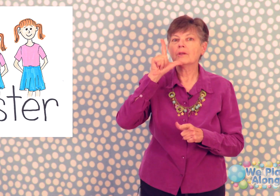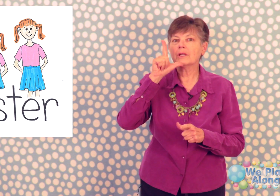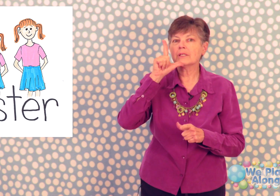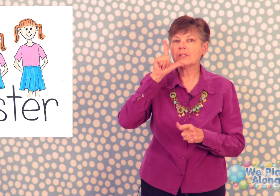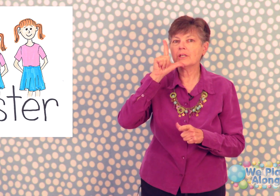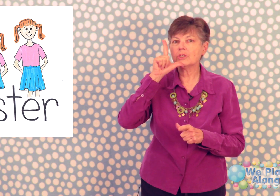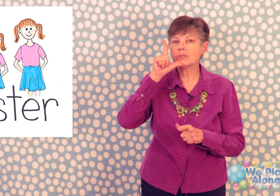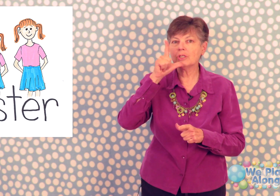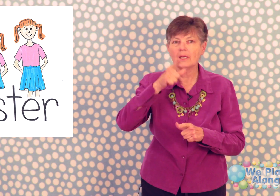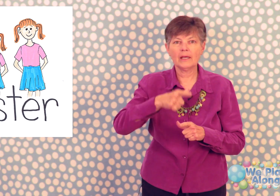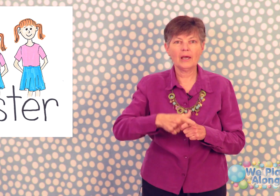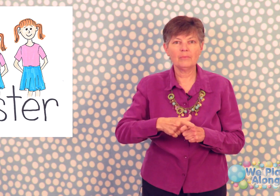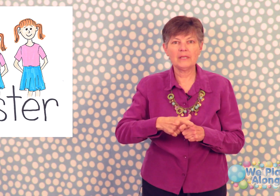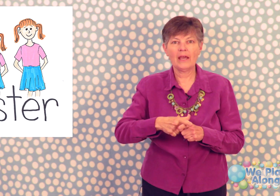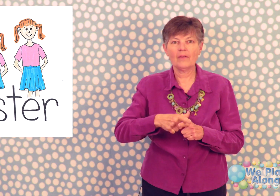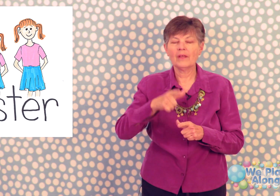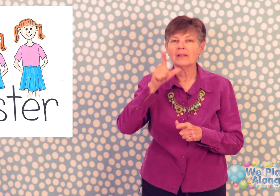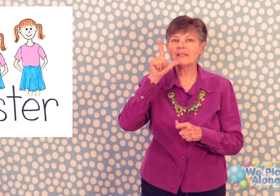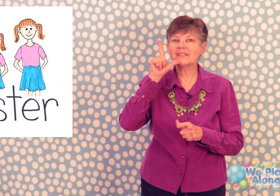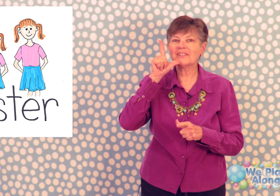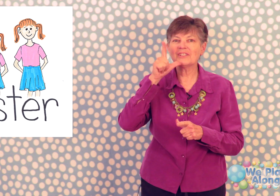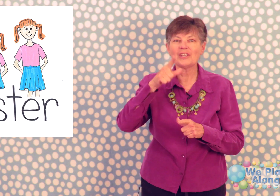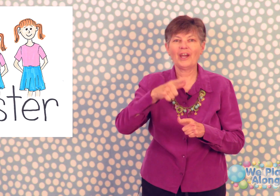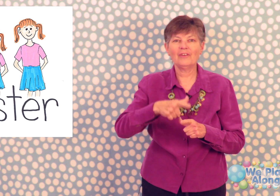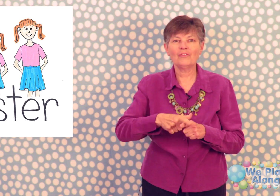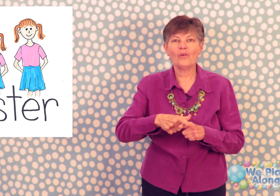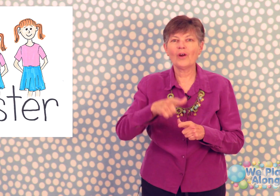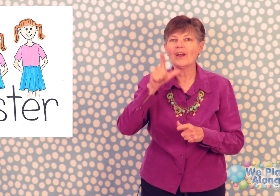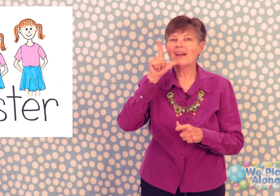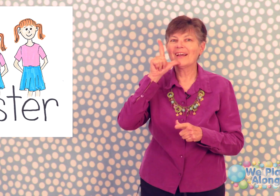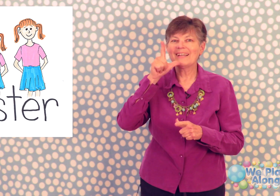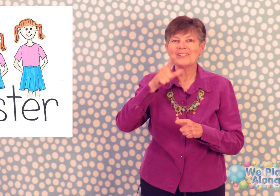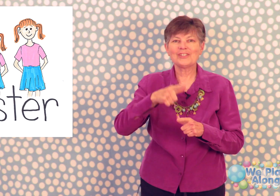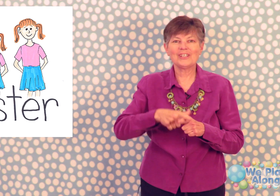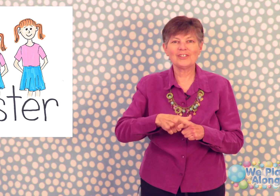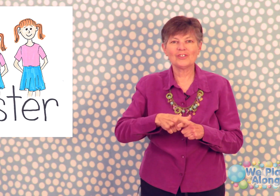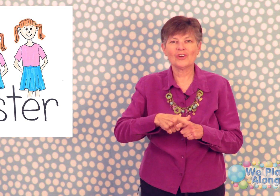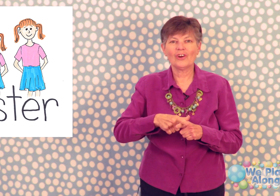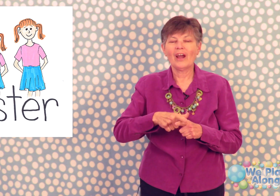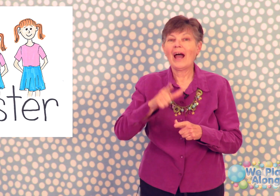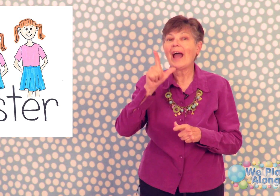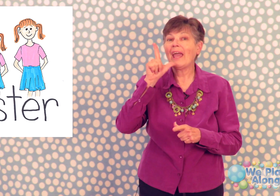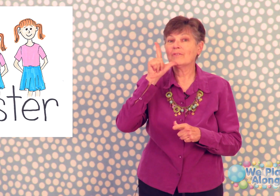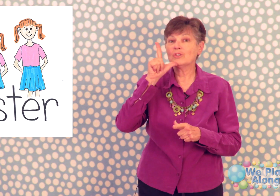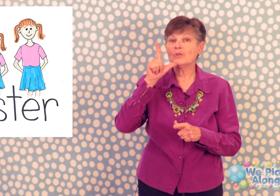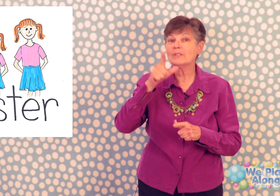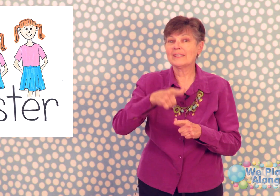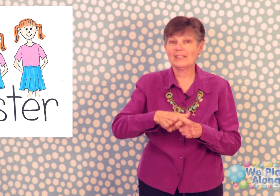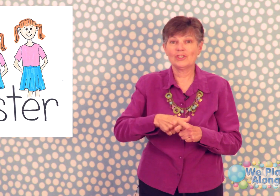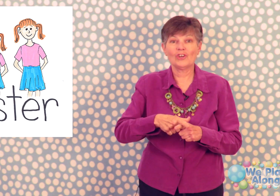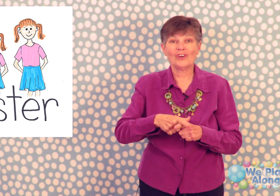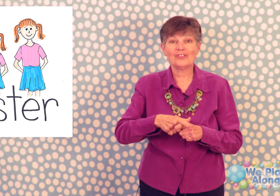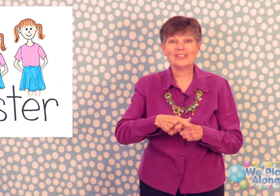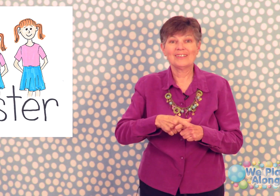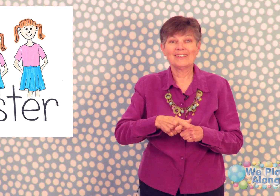going to touch your chin and come down. This is a sign for sister. I have 2 sisters.